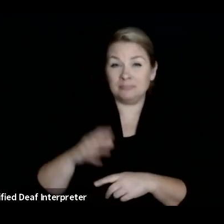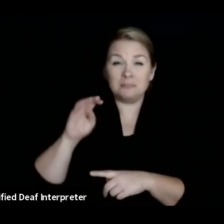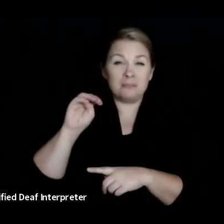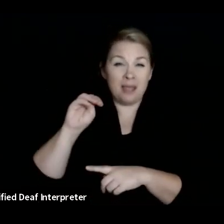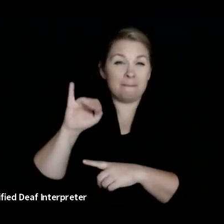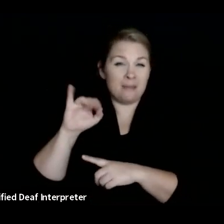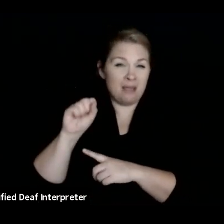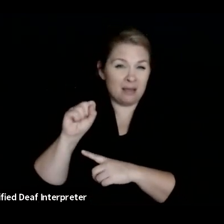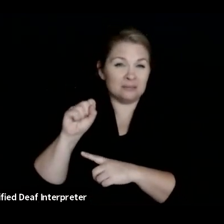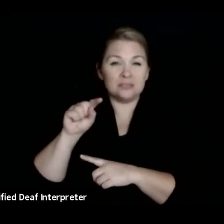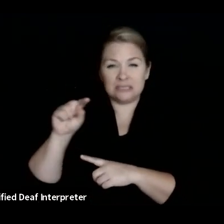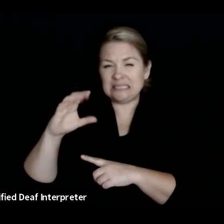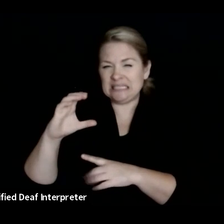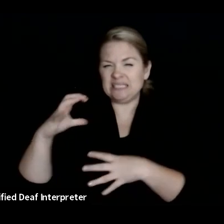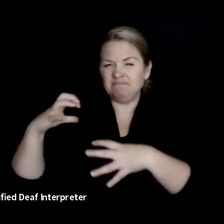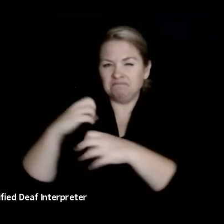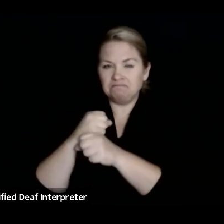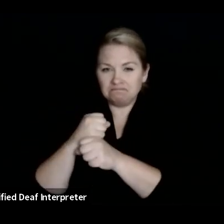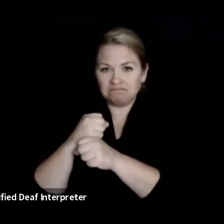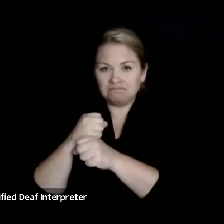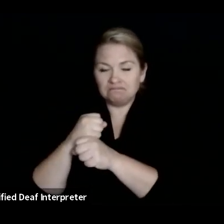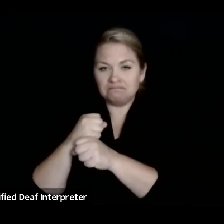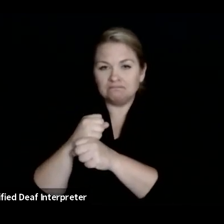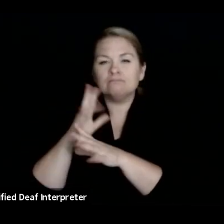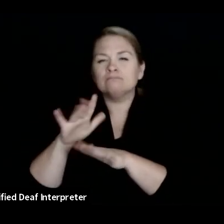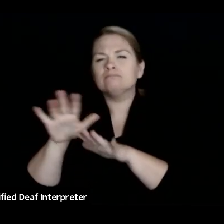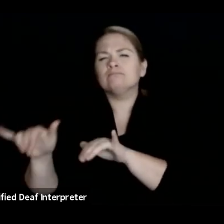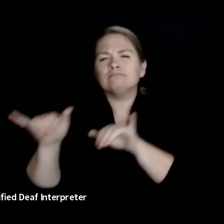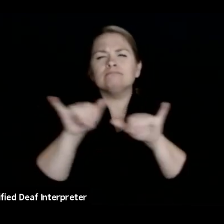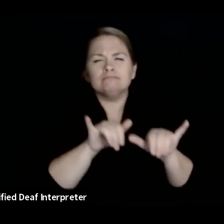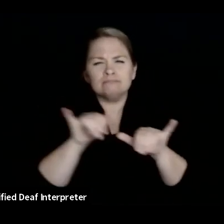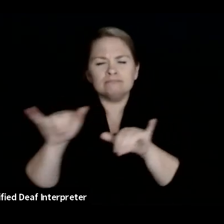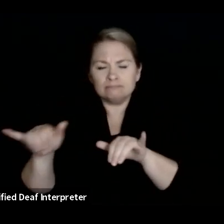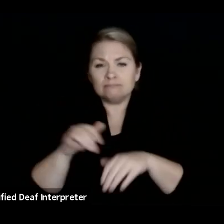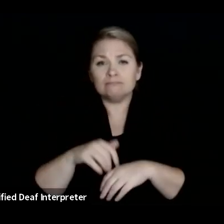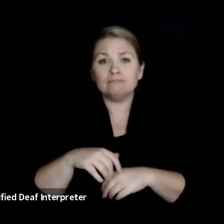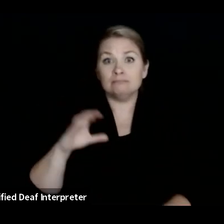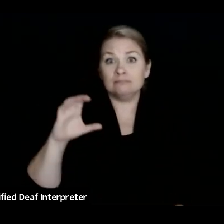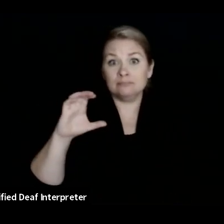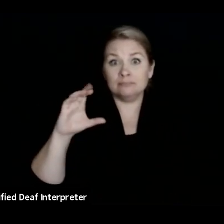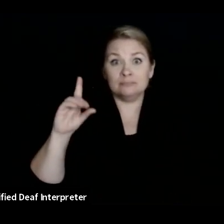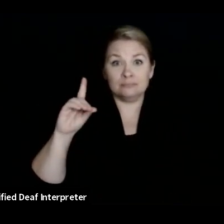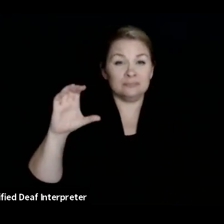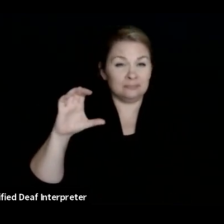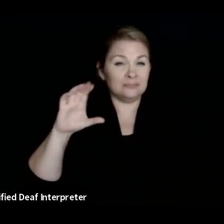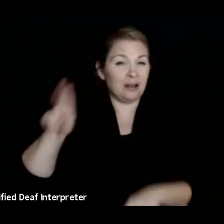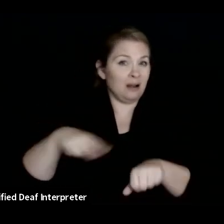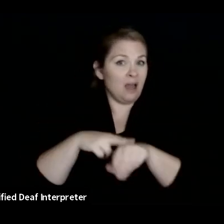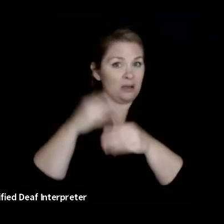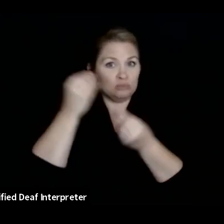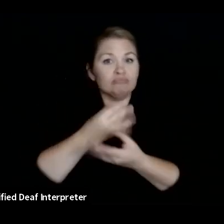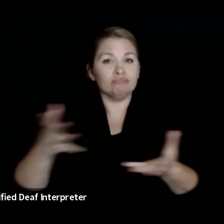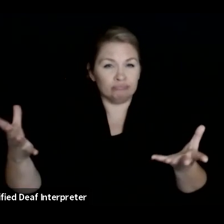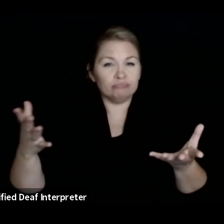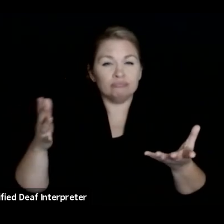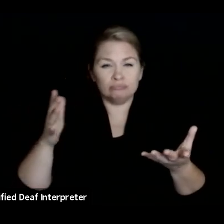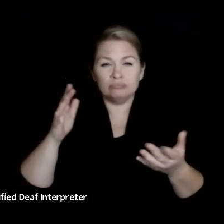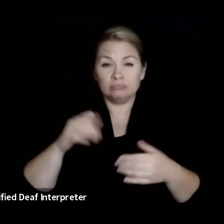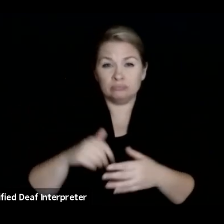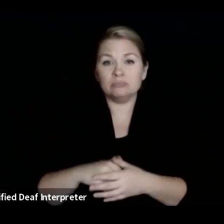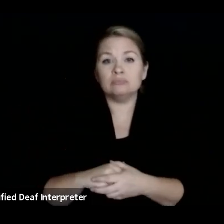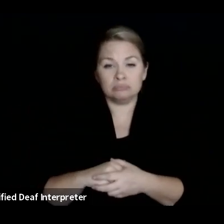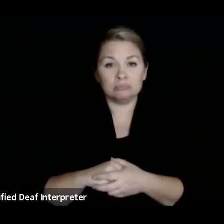seeing nationally. Majority of our cases are in Black or Hispanic children in Minnesota.